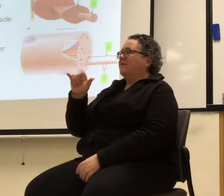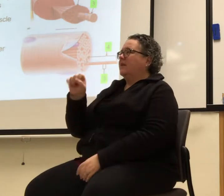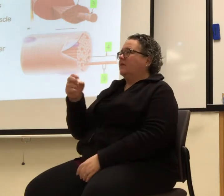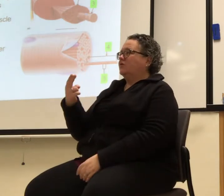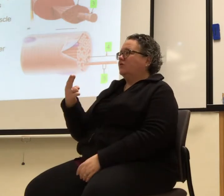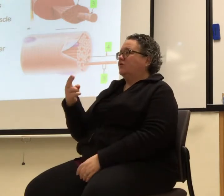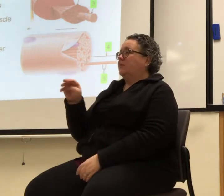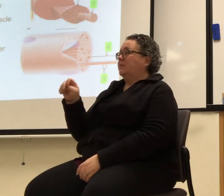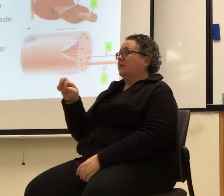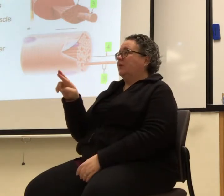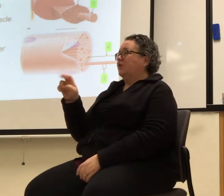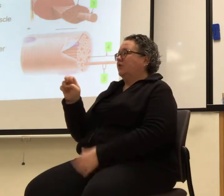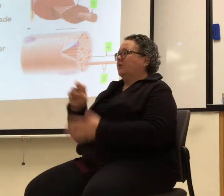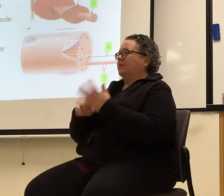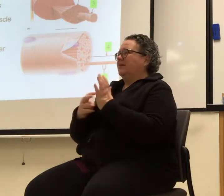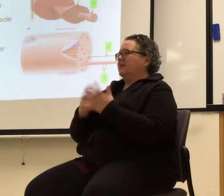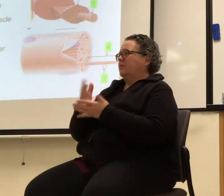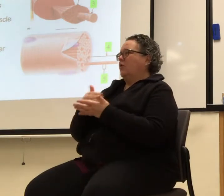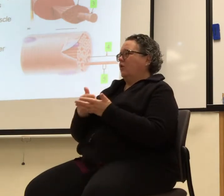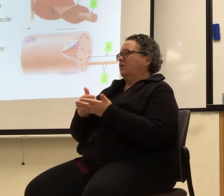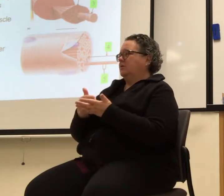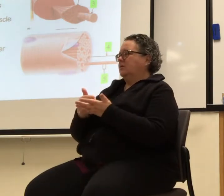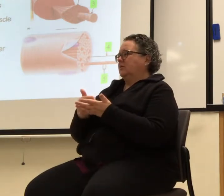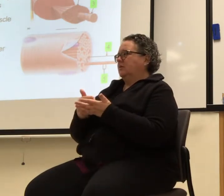Mere means part.